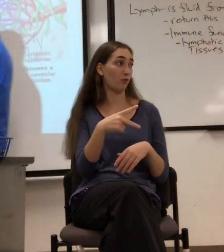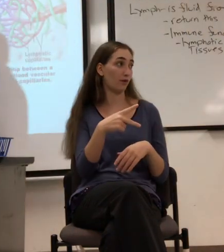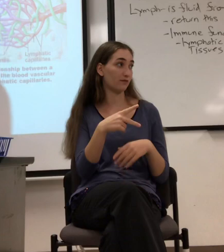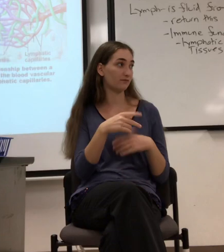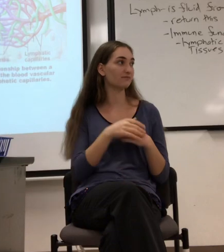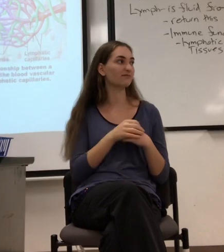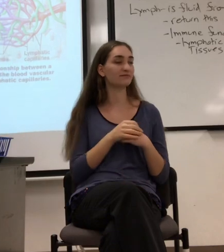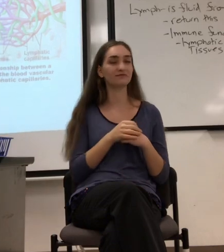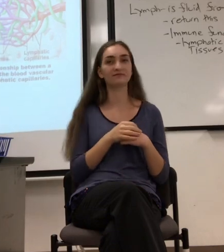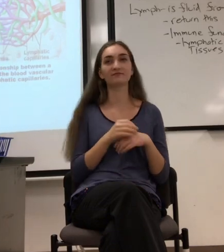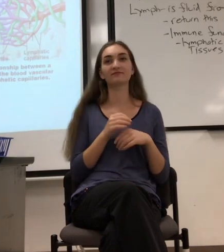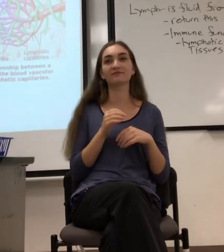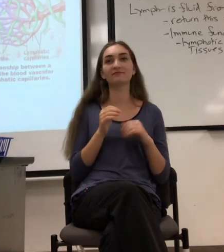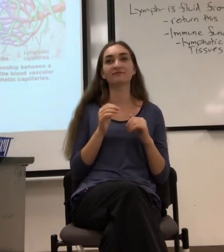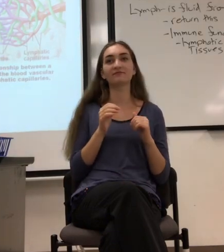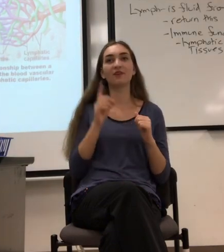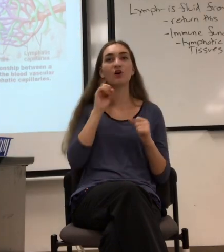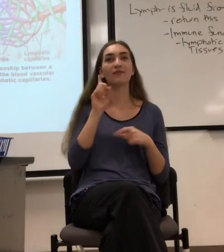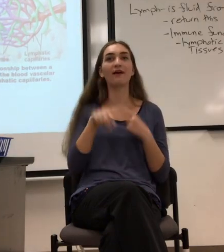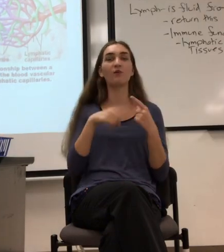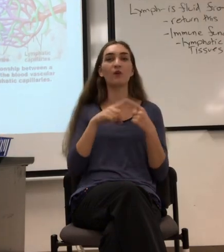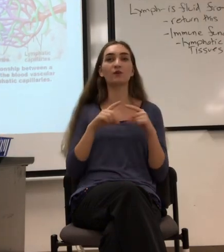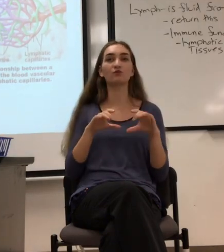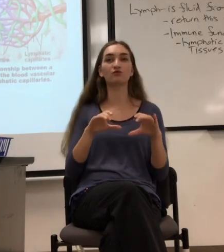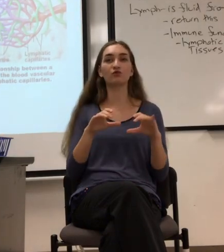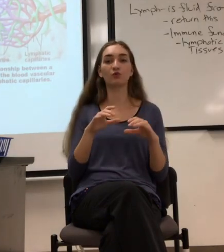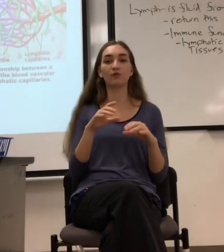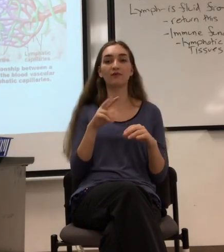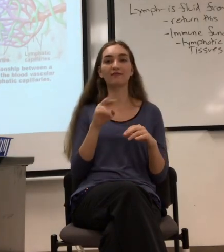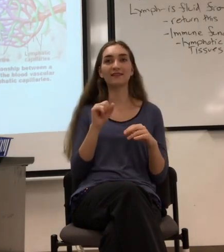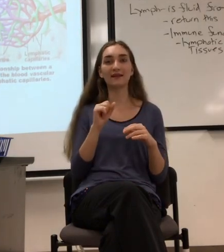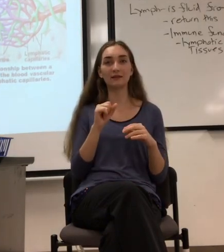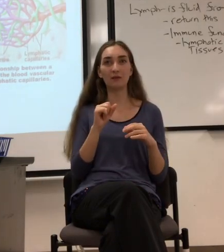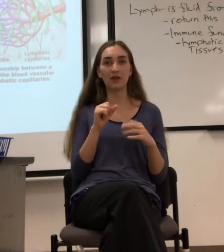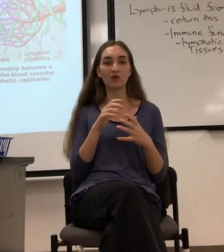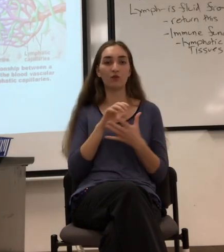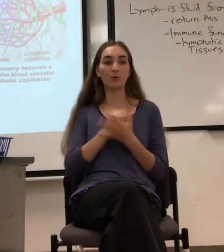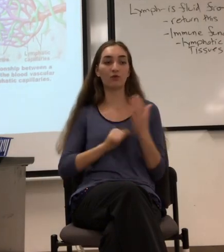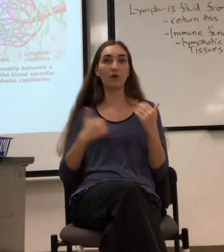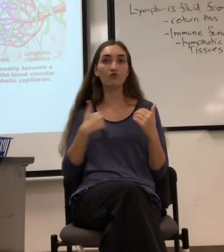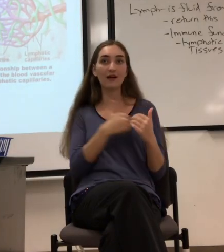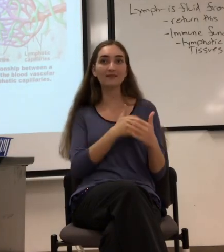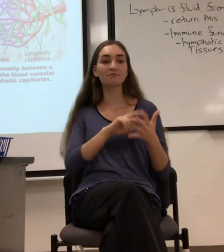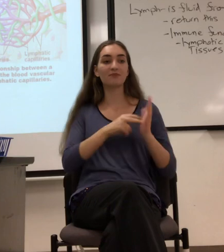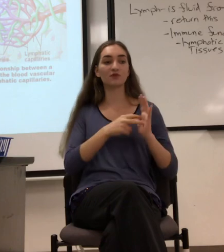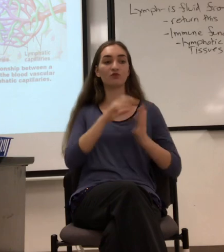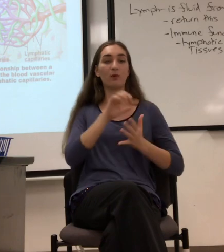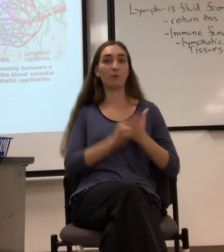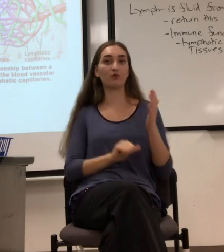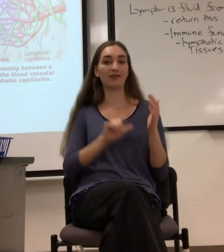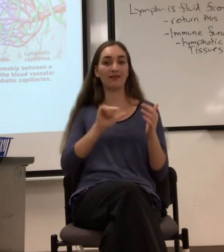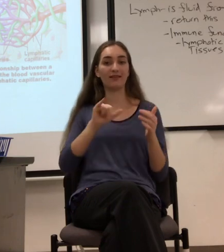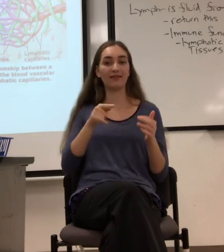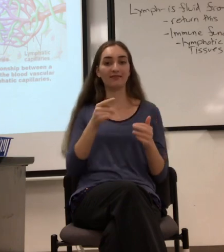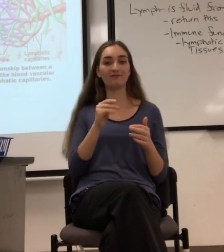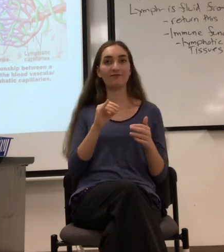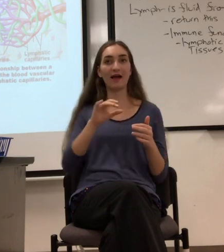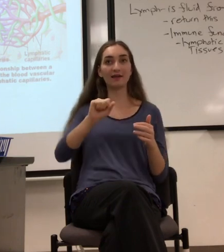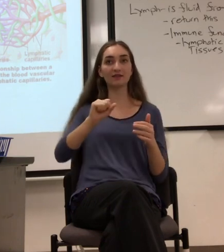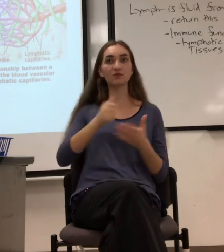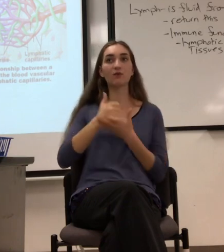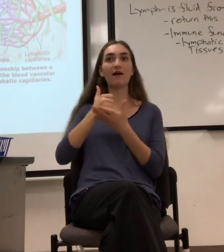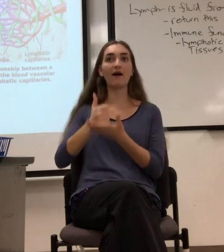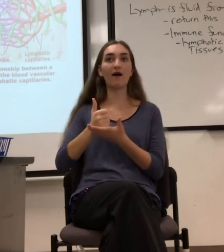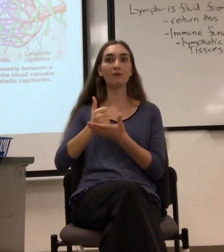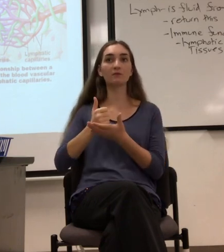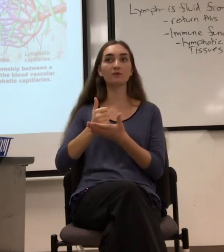I've heard that when you perform mastectomy due to breast cancer, you remove the lymphatics. So it helps to sleep with your arm elevated